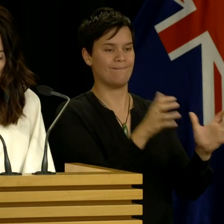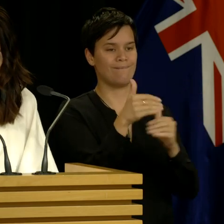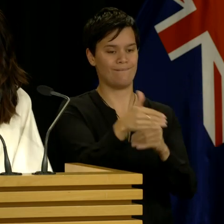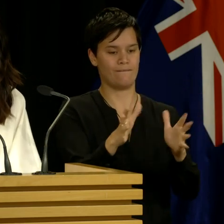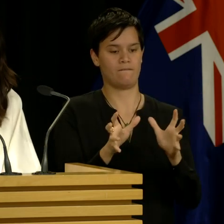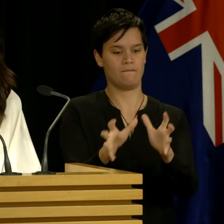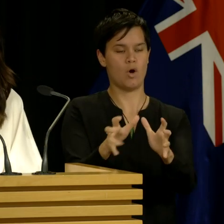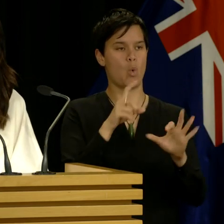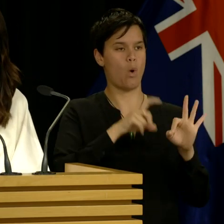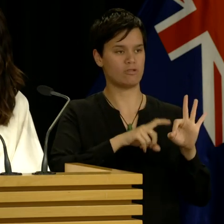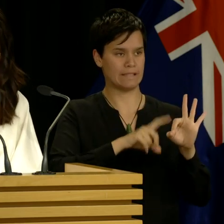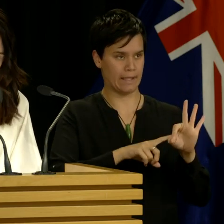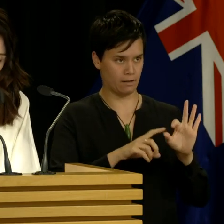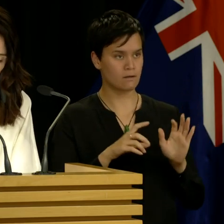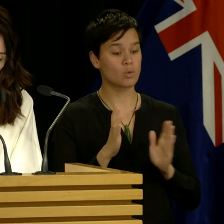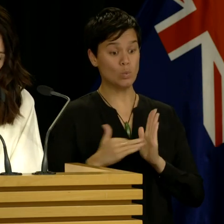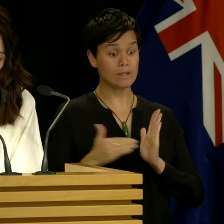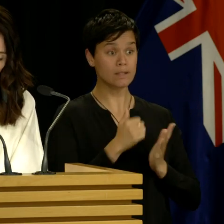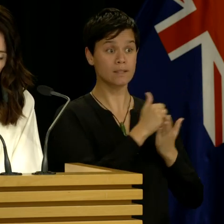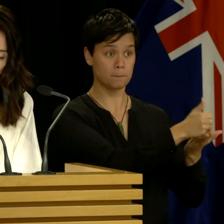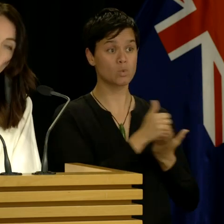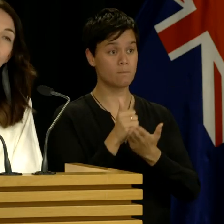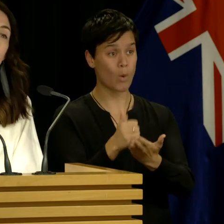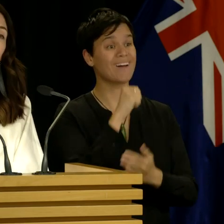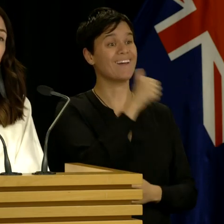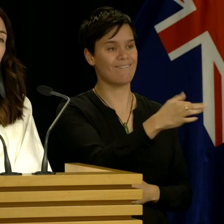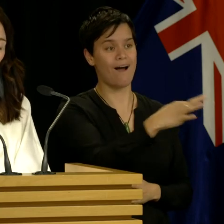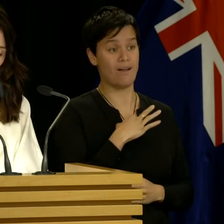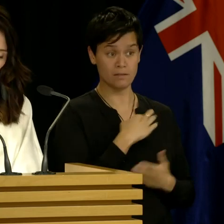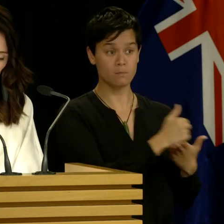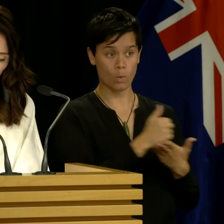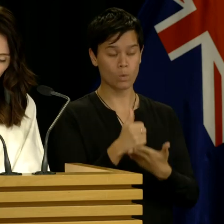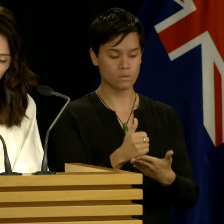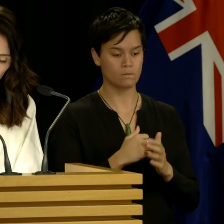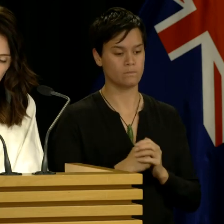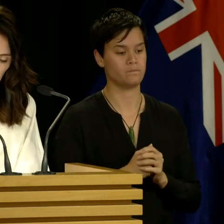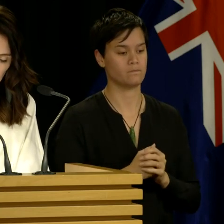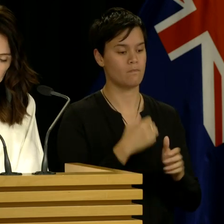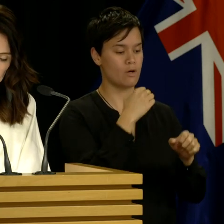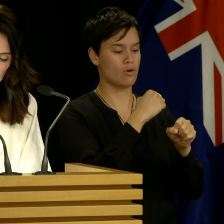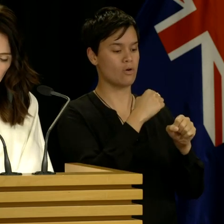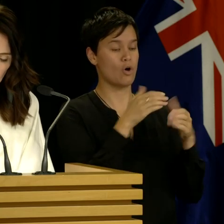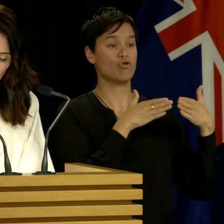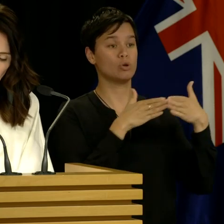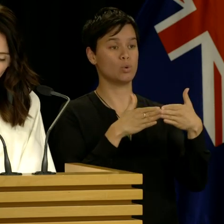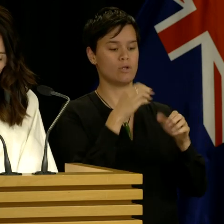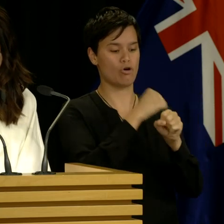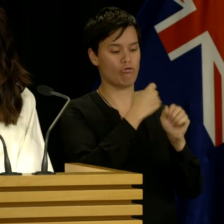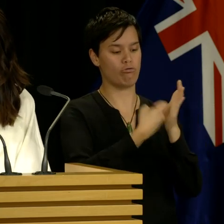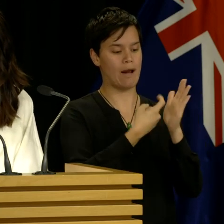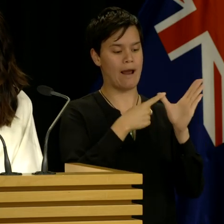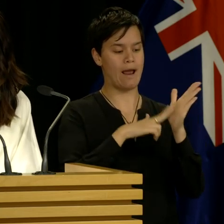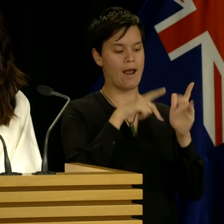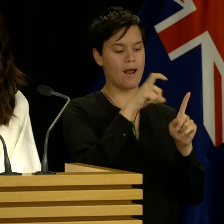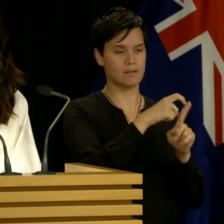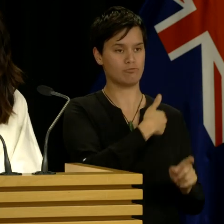consular assistance to those people where requested. 4 New Zealanders are currently on the Grand Princess, and we're not aware of